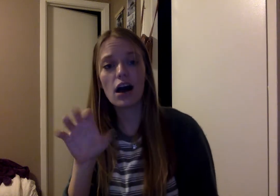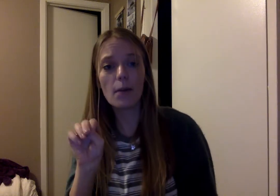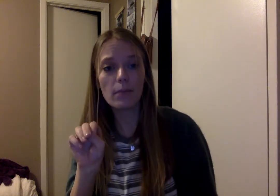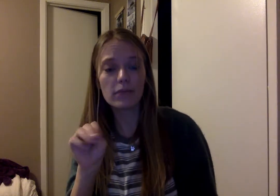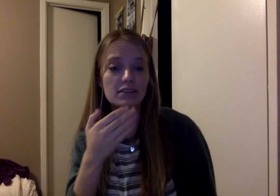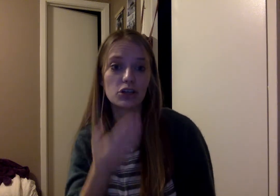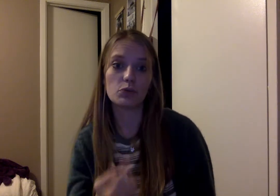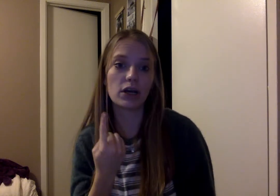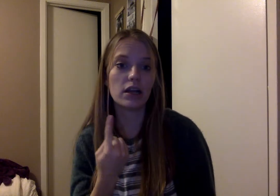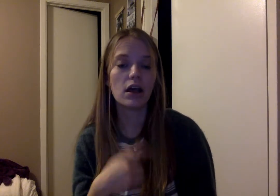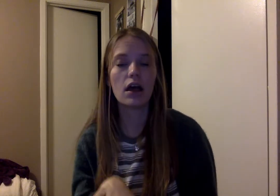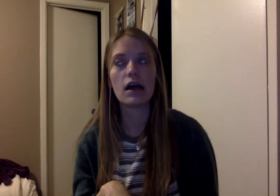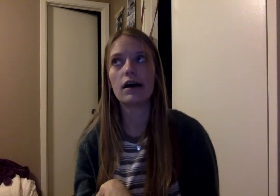lifeprint.com. That's a good one.